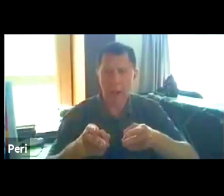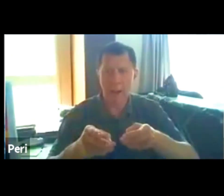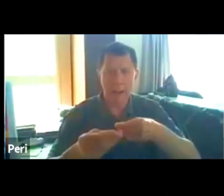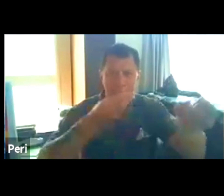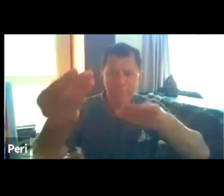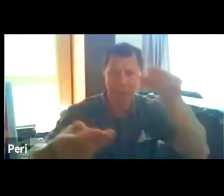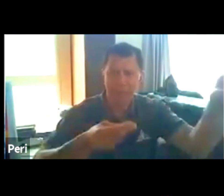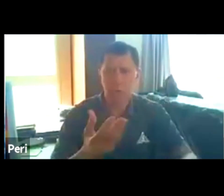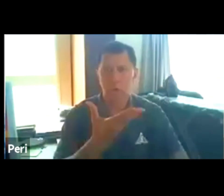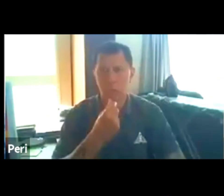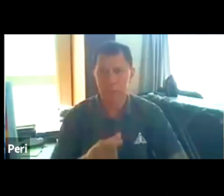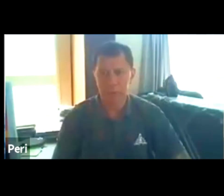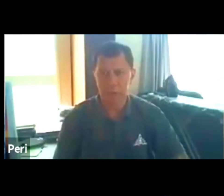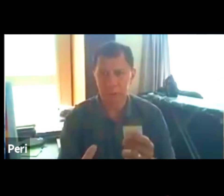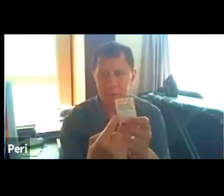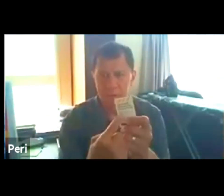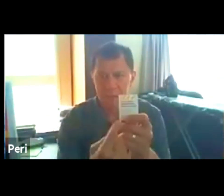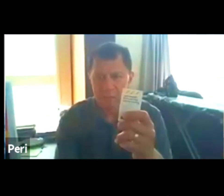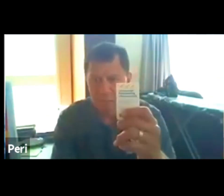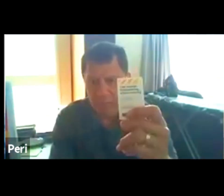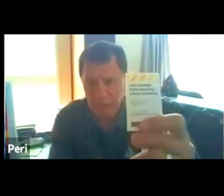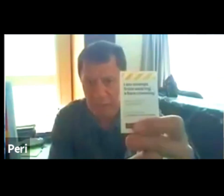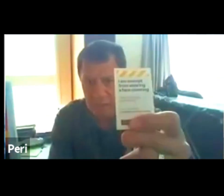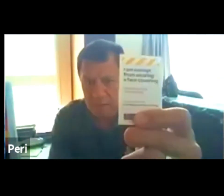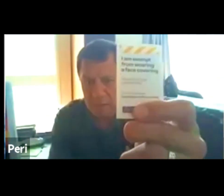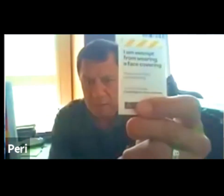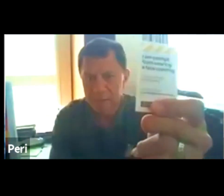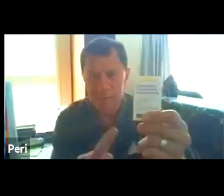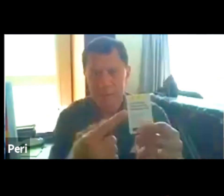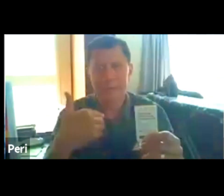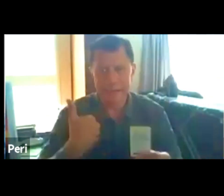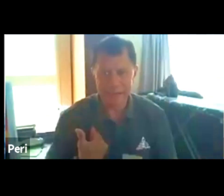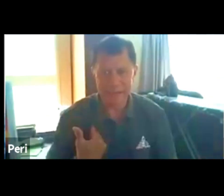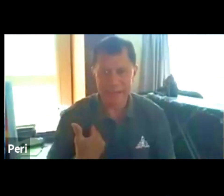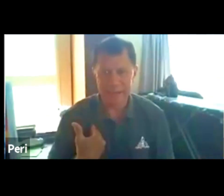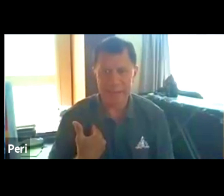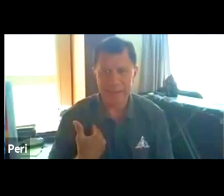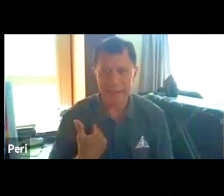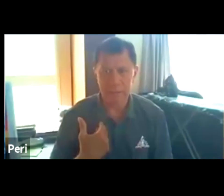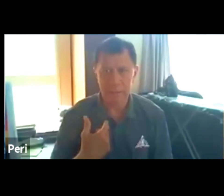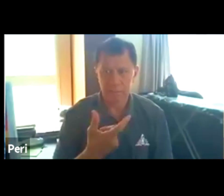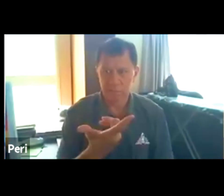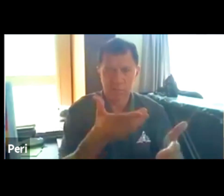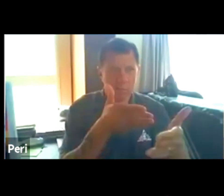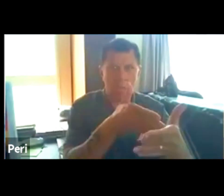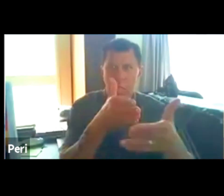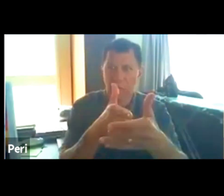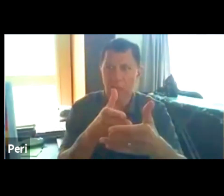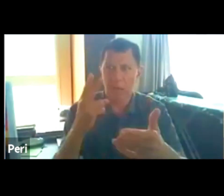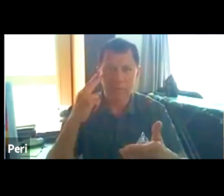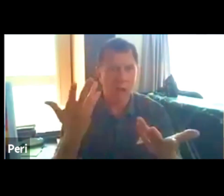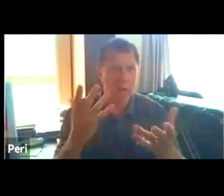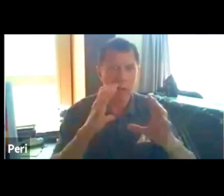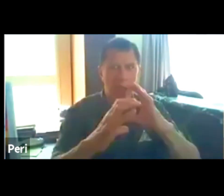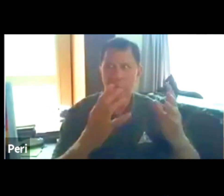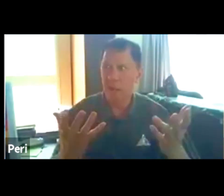lip patterns. And that can be shown to various places like hospitals and doctors. And I think sometimes we need this